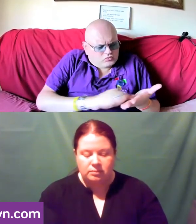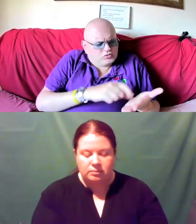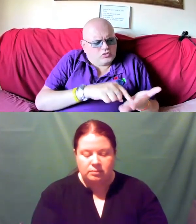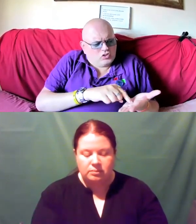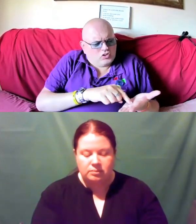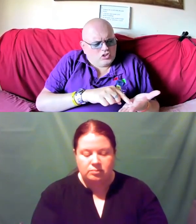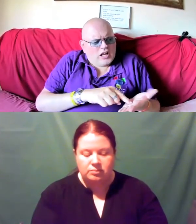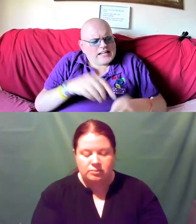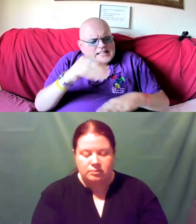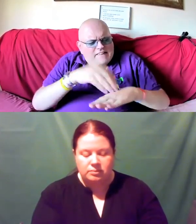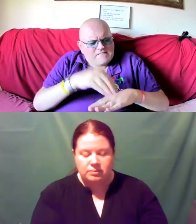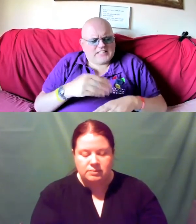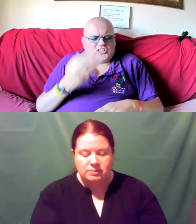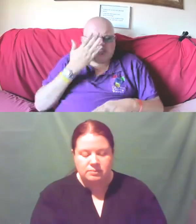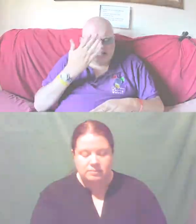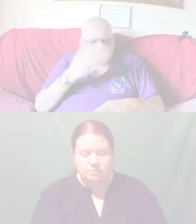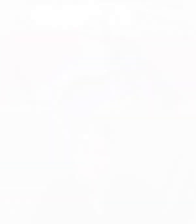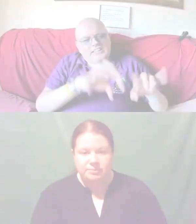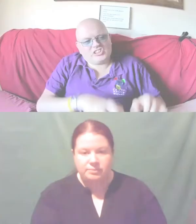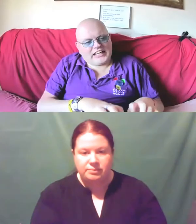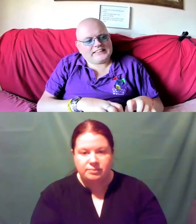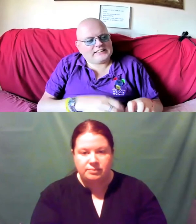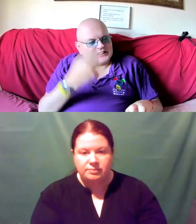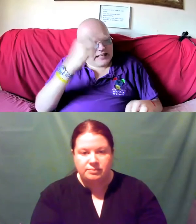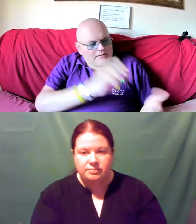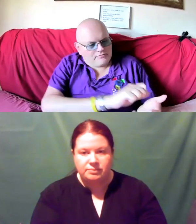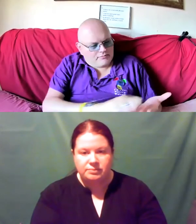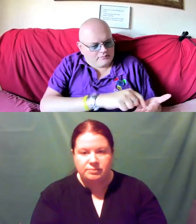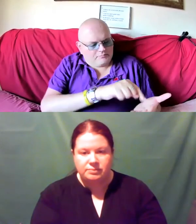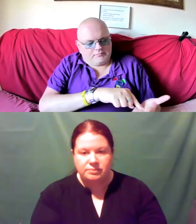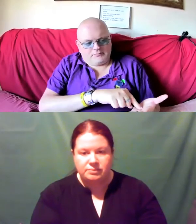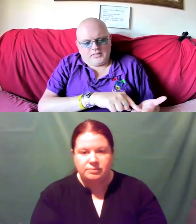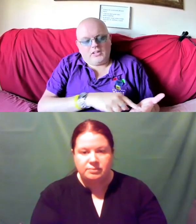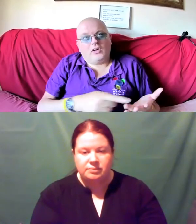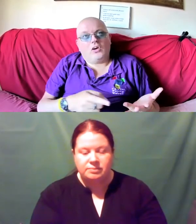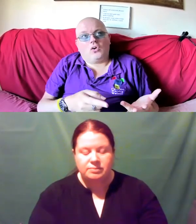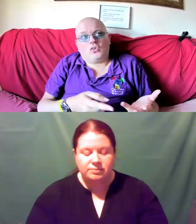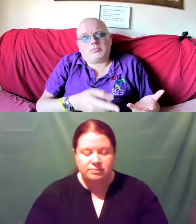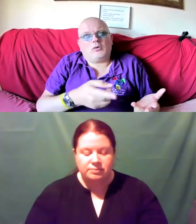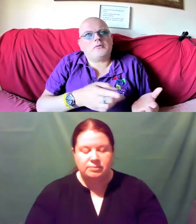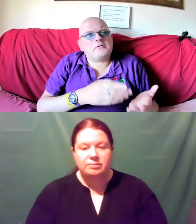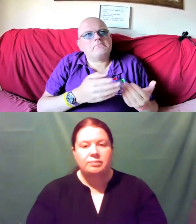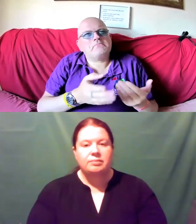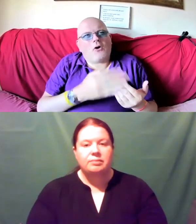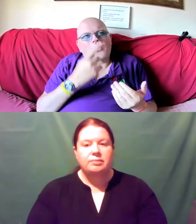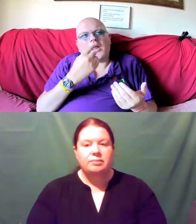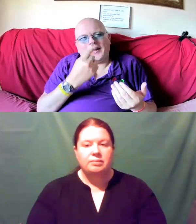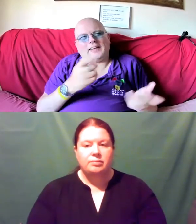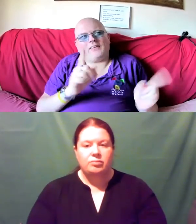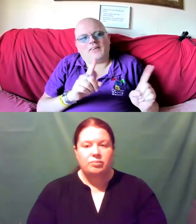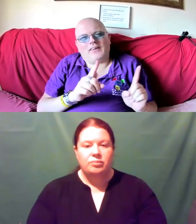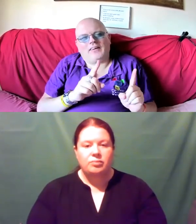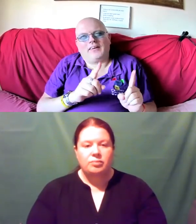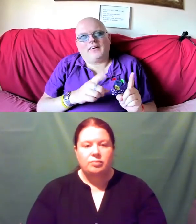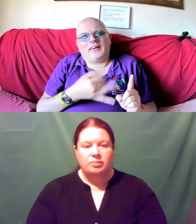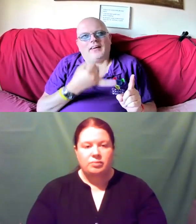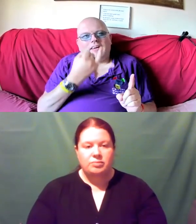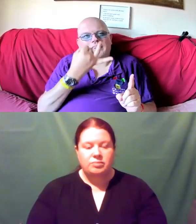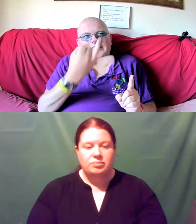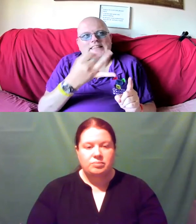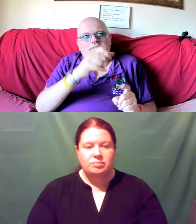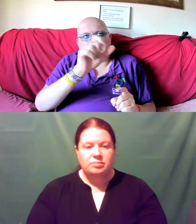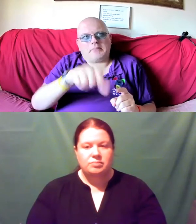of shame, and her work is amazing. But probably more plausible than any of that is the seven folk we've got